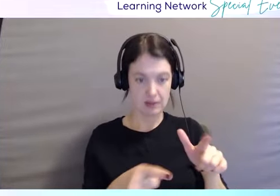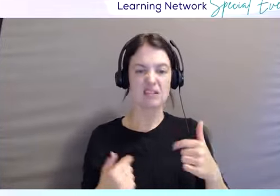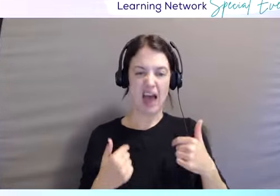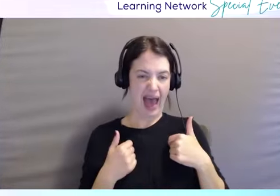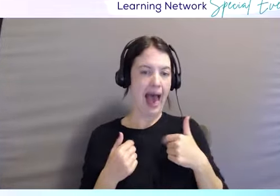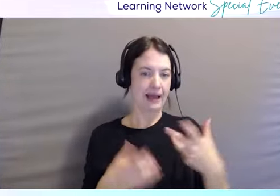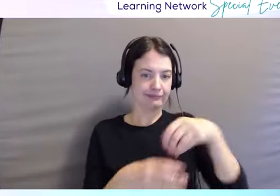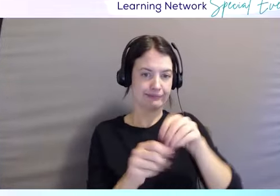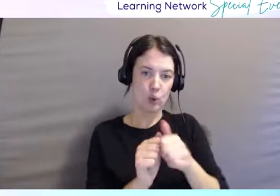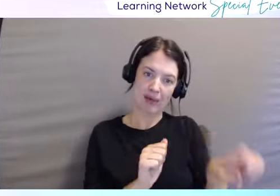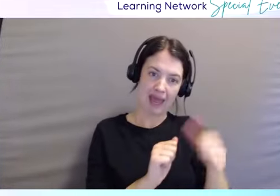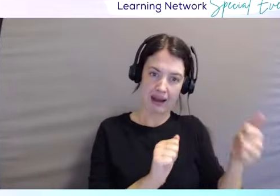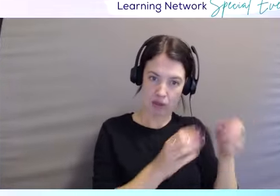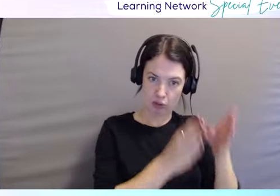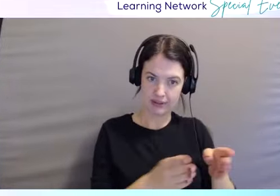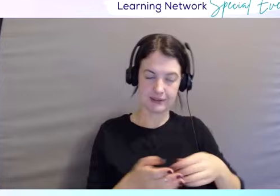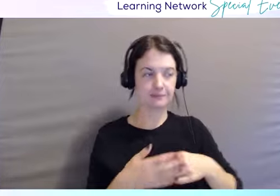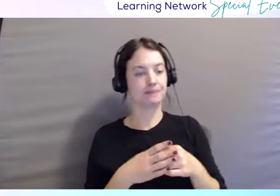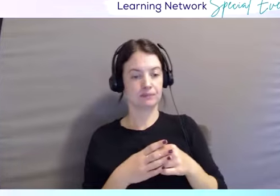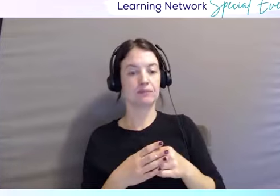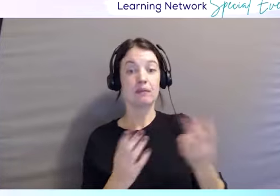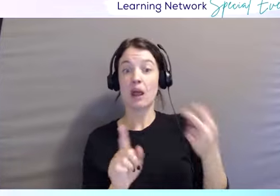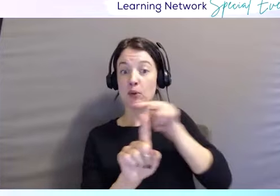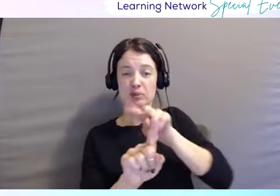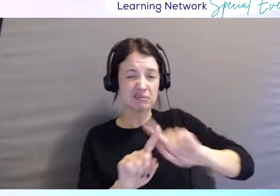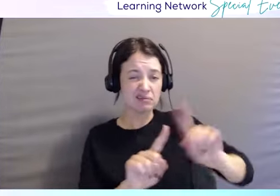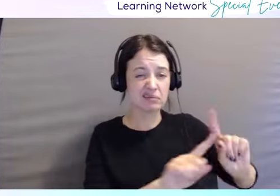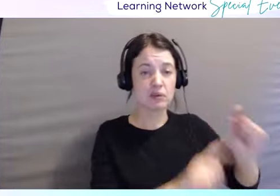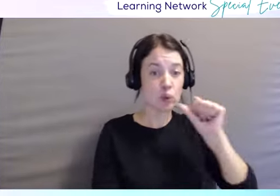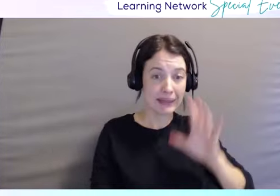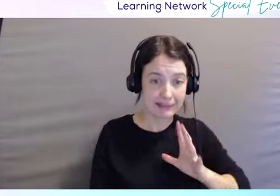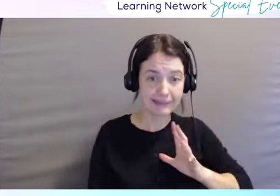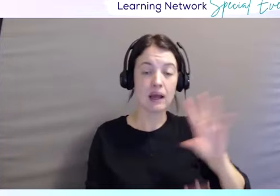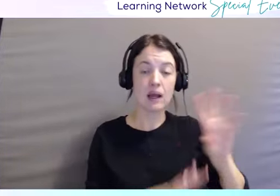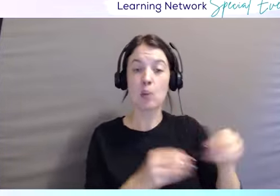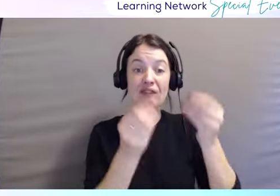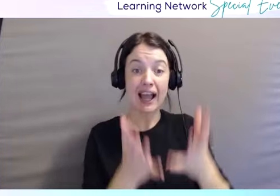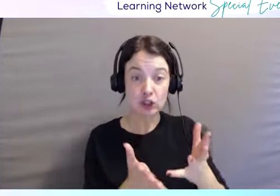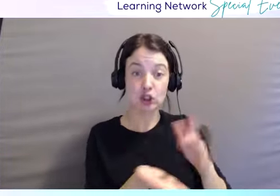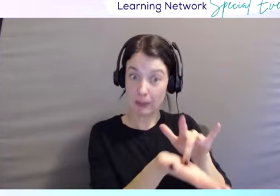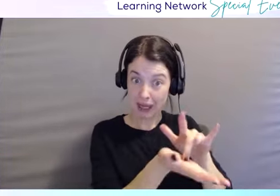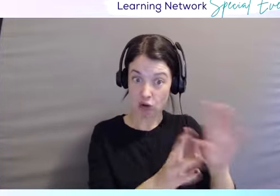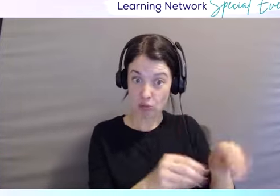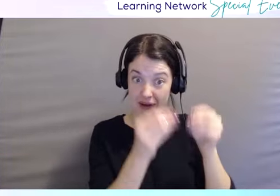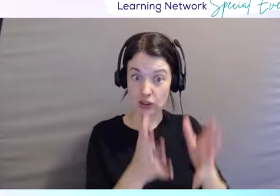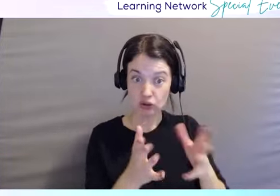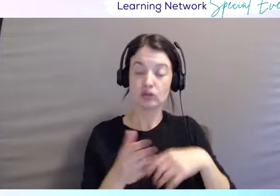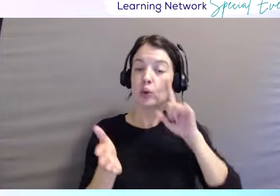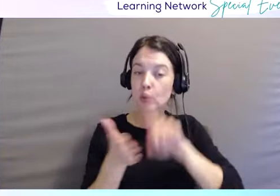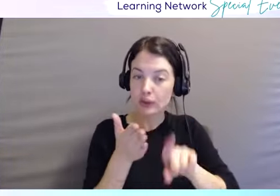got perspectives from women and providers and researchers. Every substance has an impact, a different